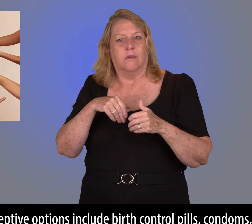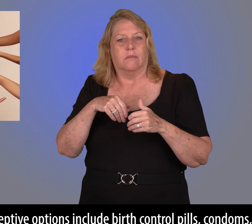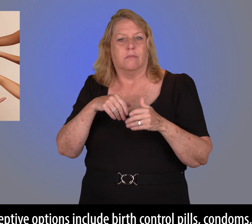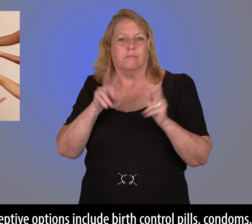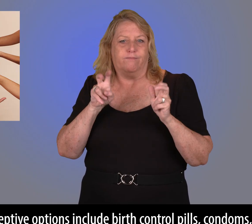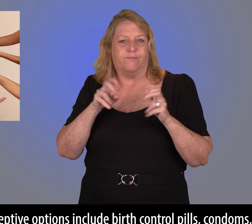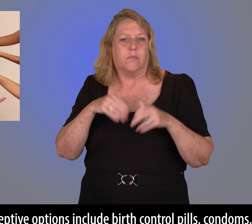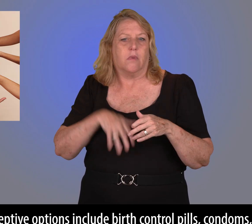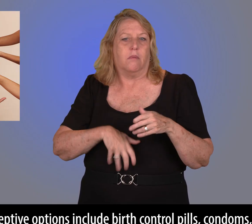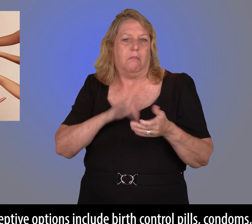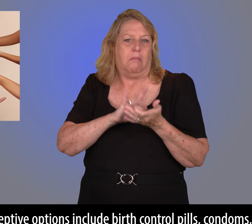condoms,